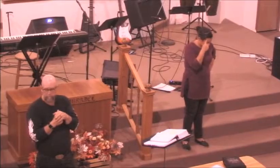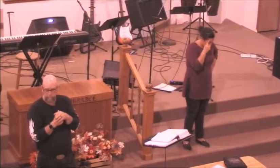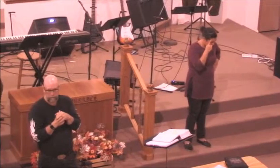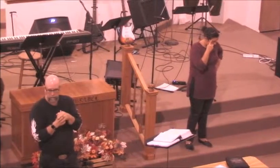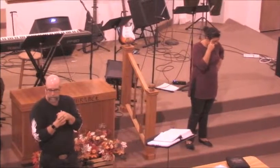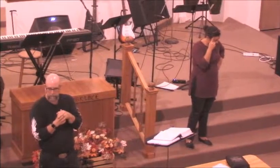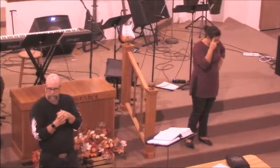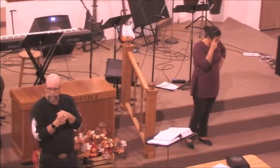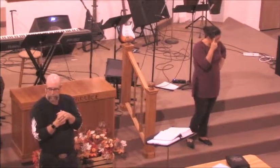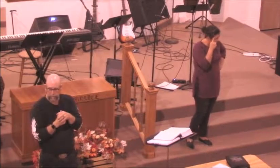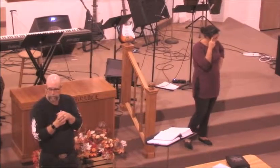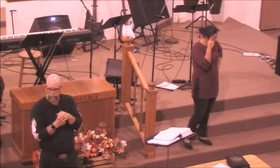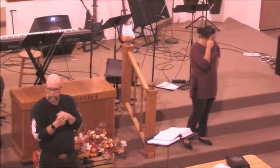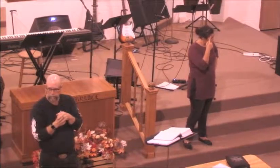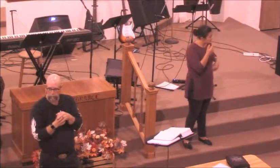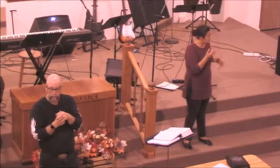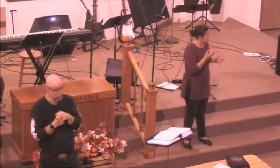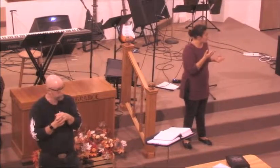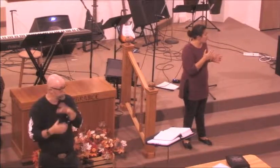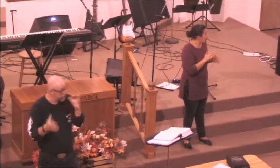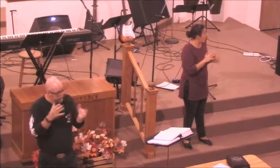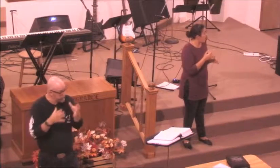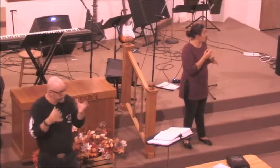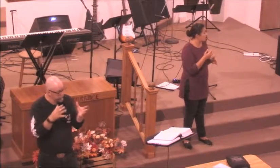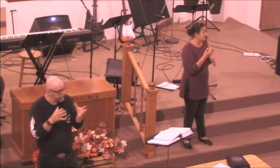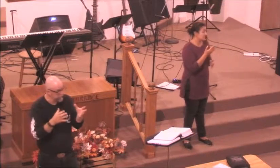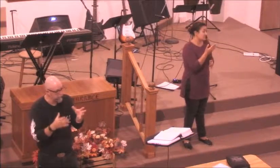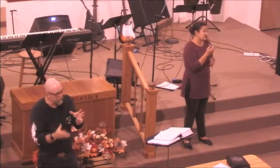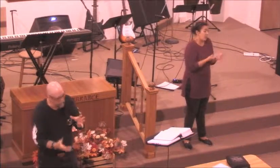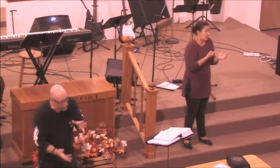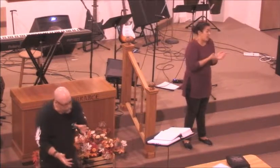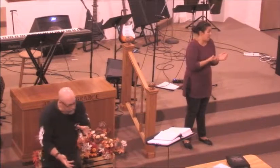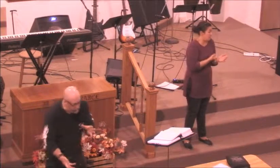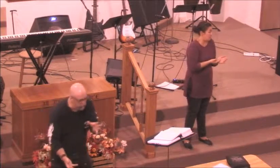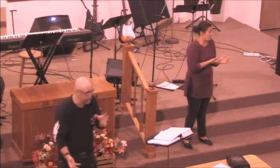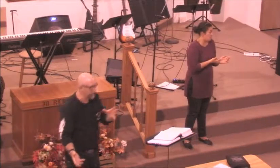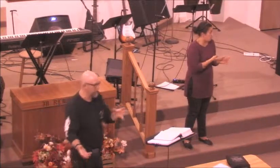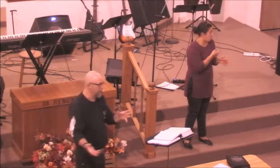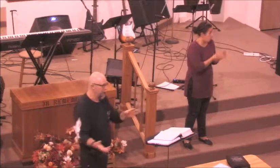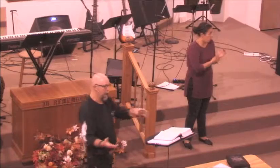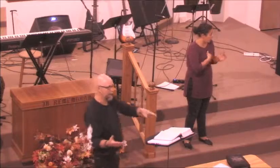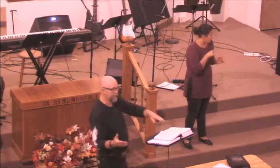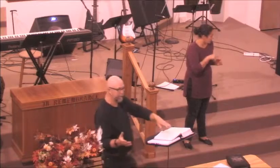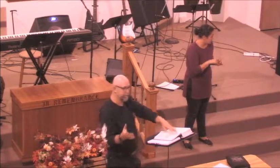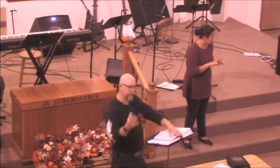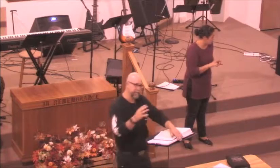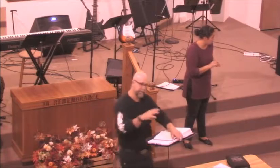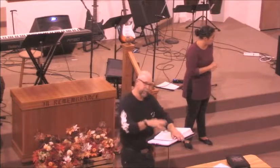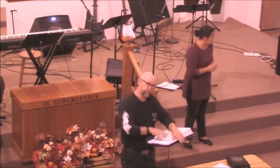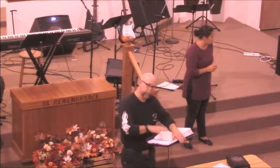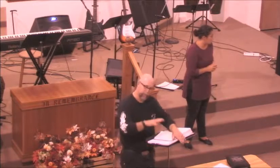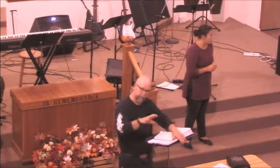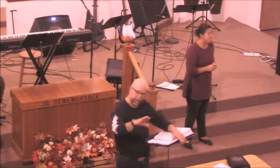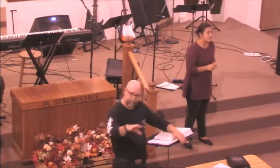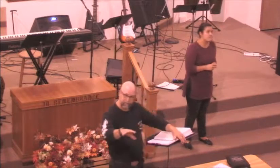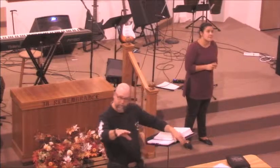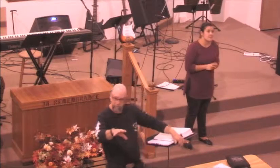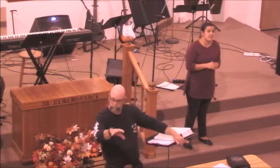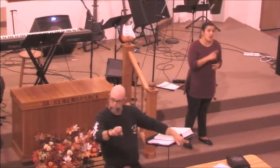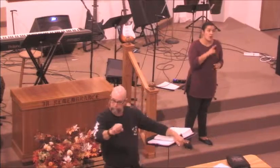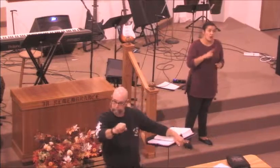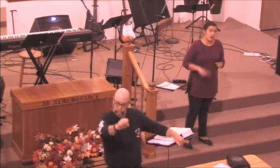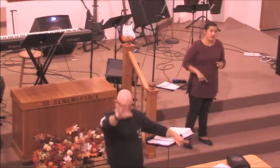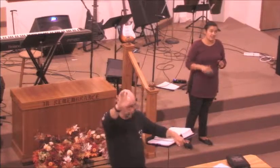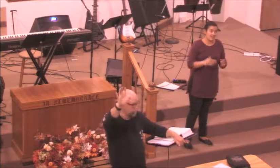And this is, I'm going to tell you what I got to do with certain instances is I have to say, okay, God, I give thanks that you created